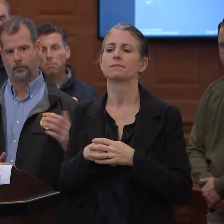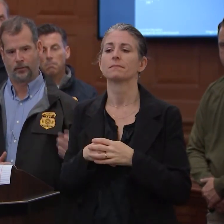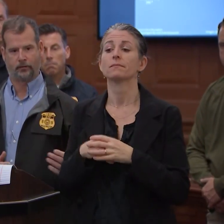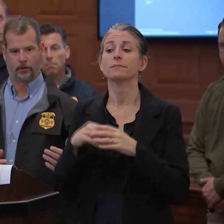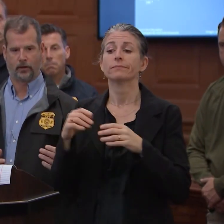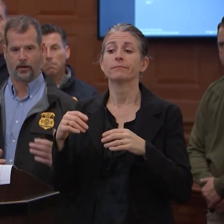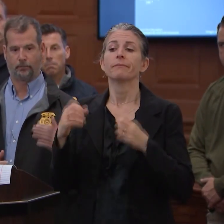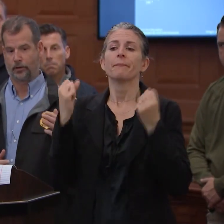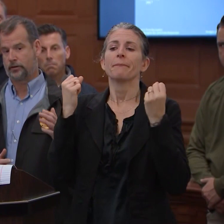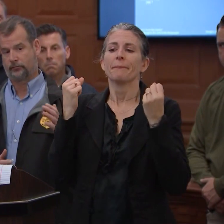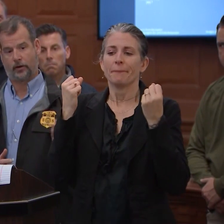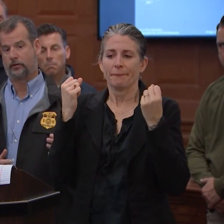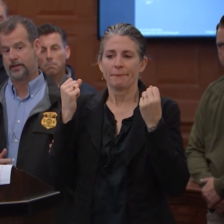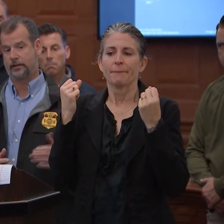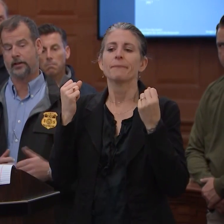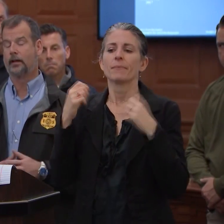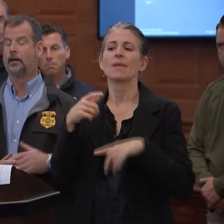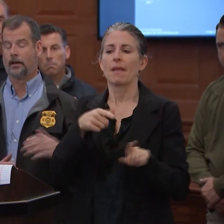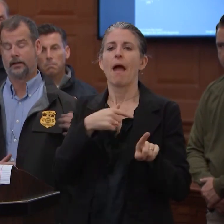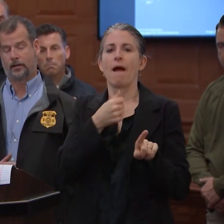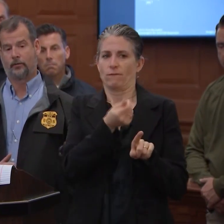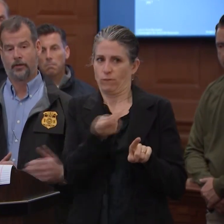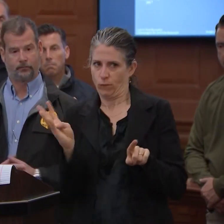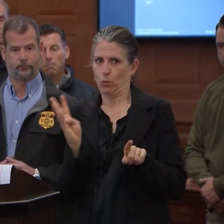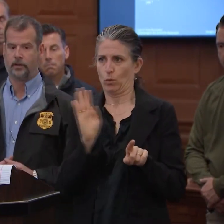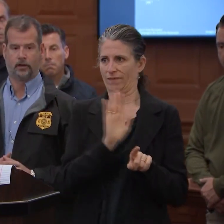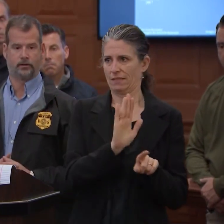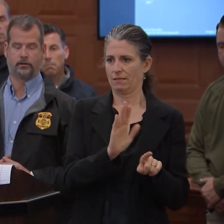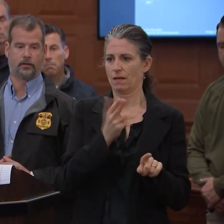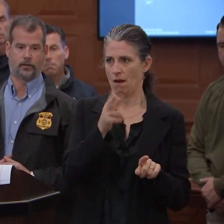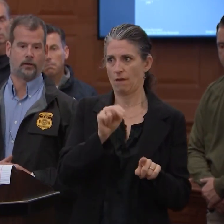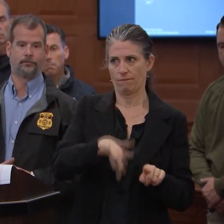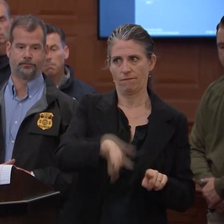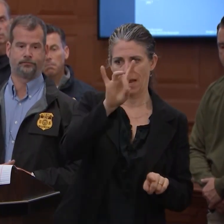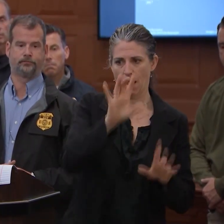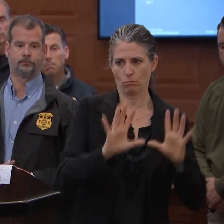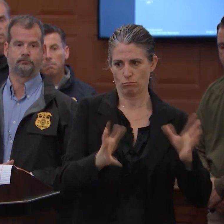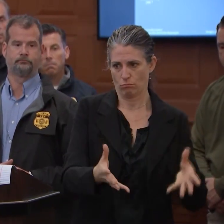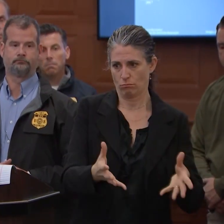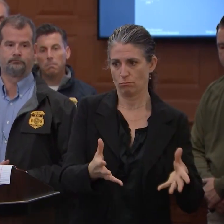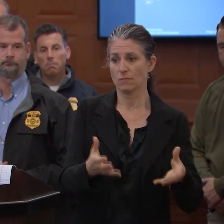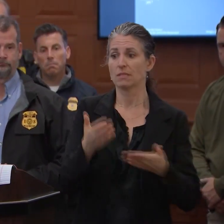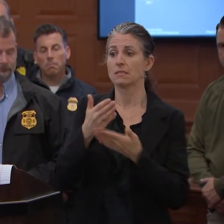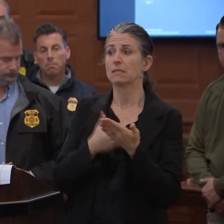some of them have been purchased very recently, and some of them years and years ago.